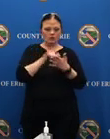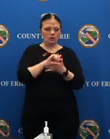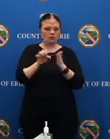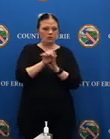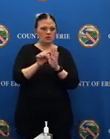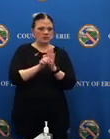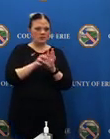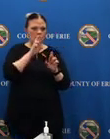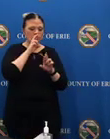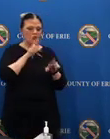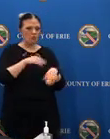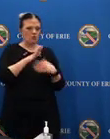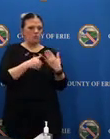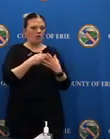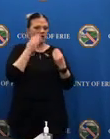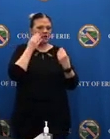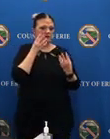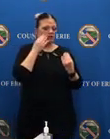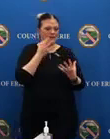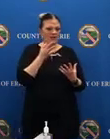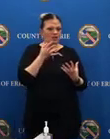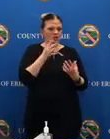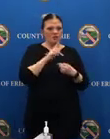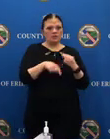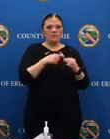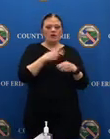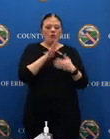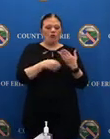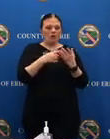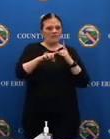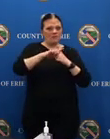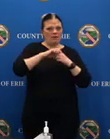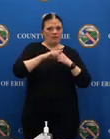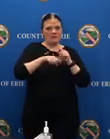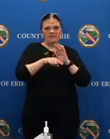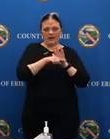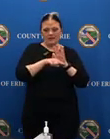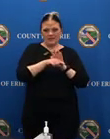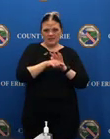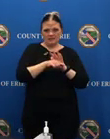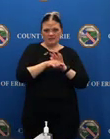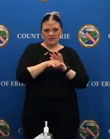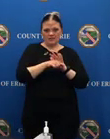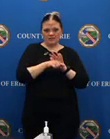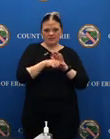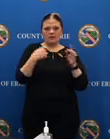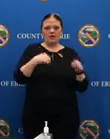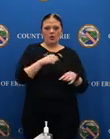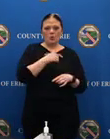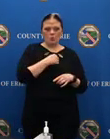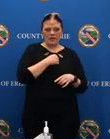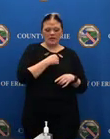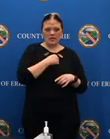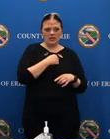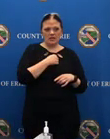State reports all the data that about all the positives and negatives that we